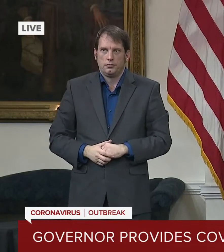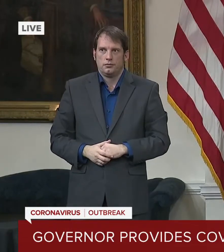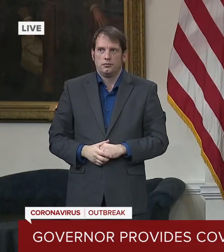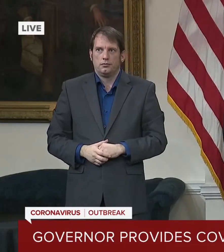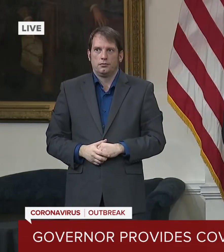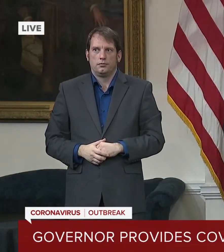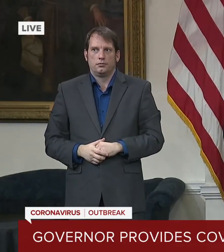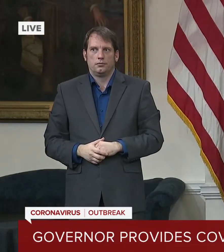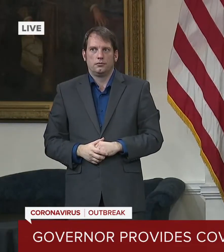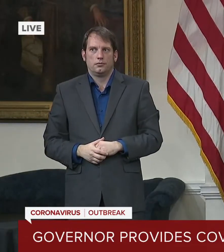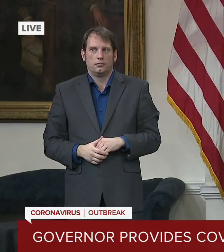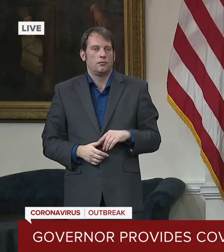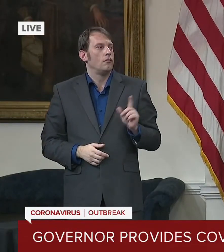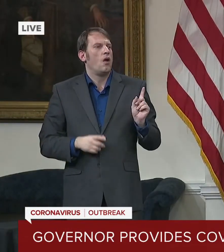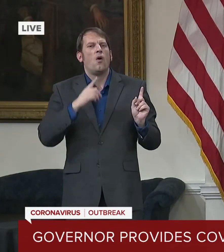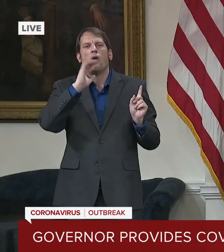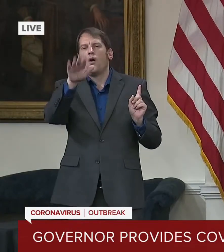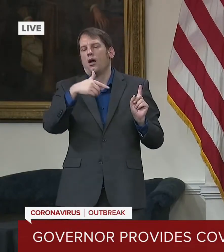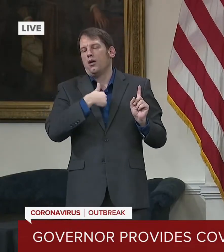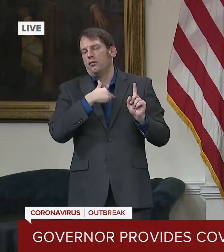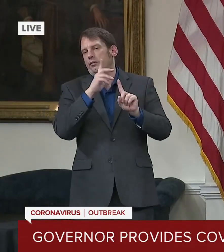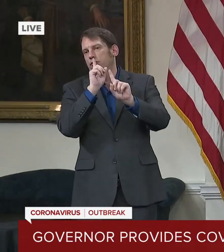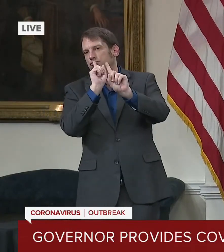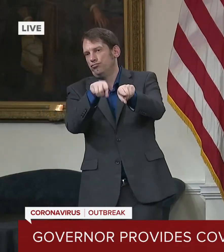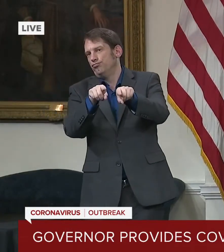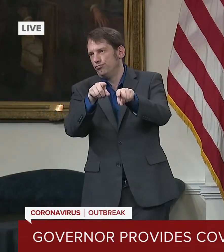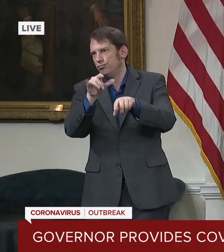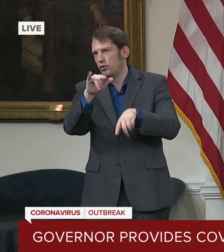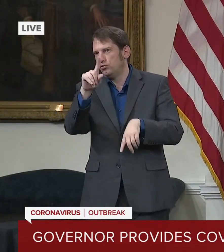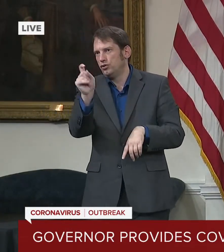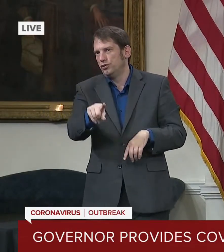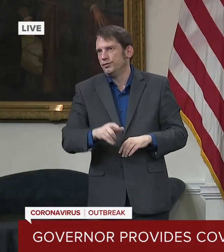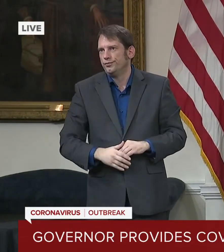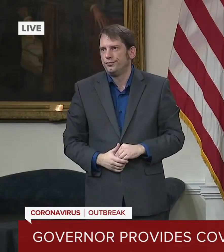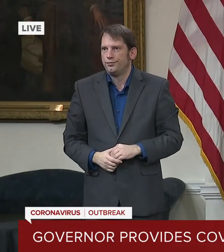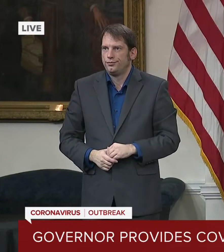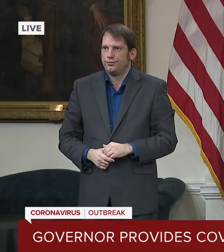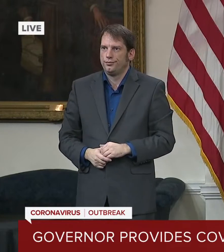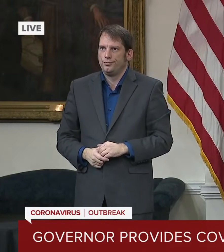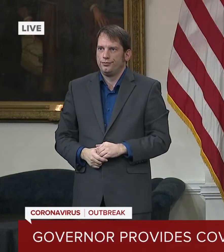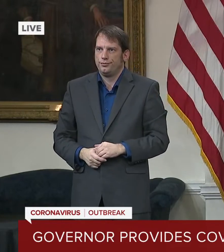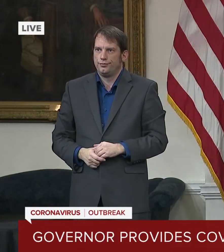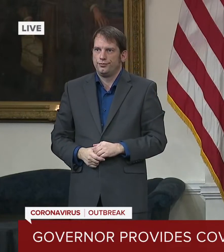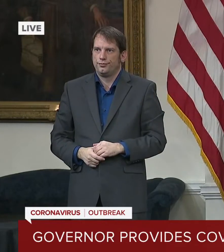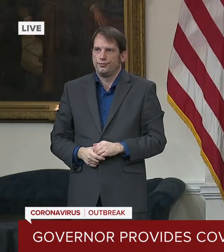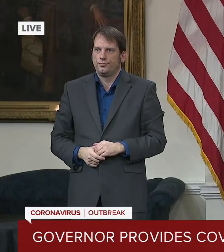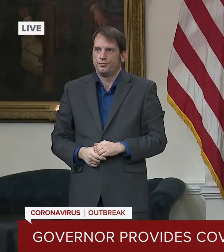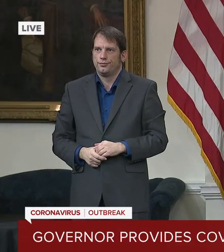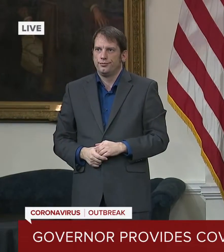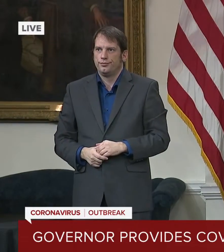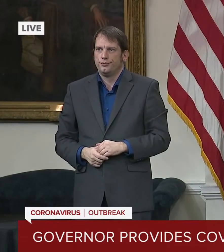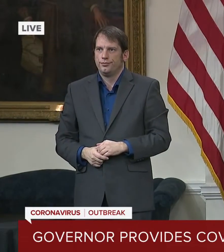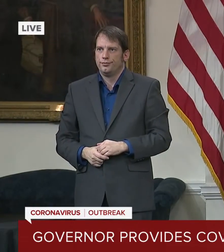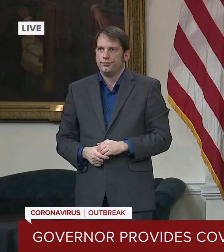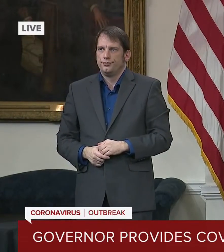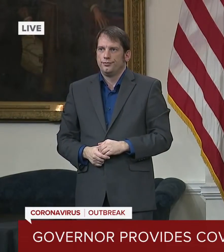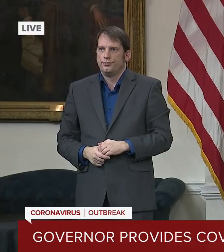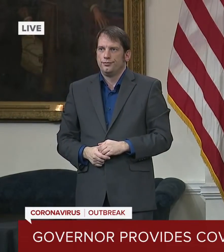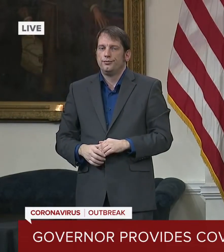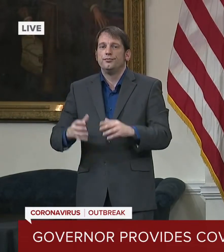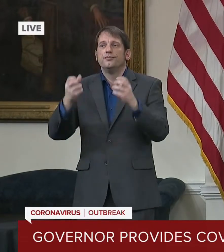Yeah, so we have this system. There are a lot of vaccinations for children and other